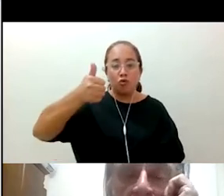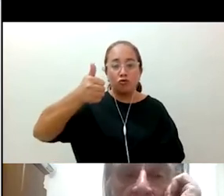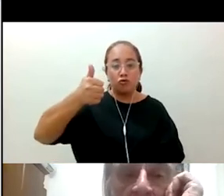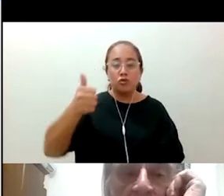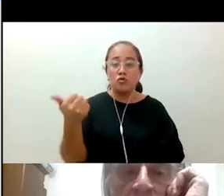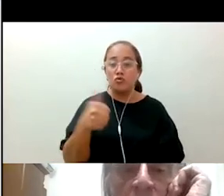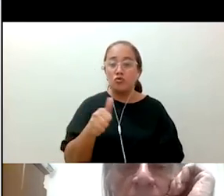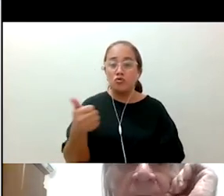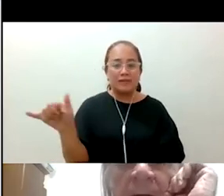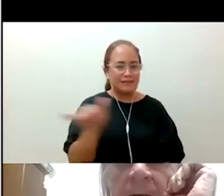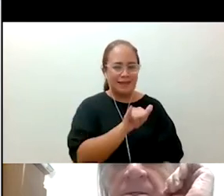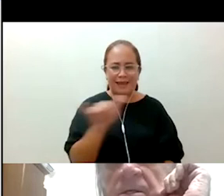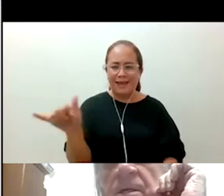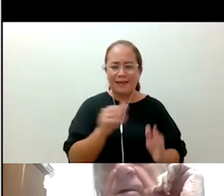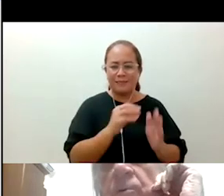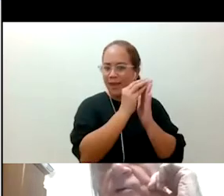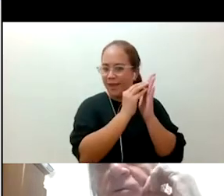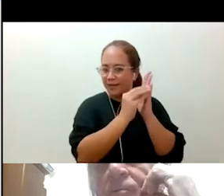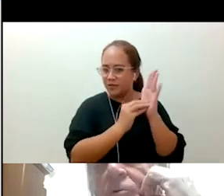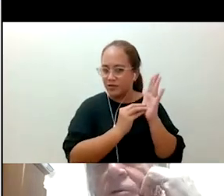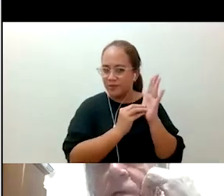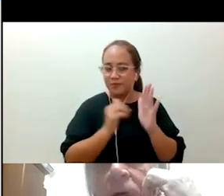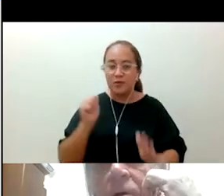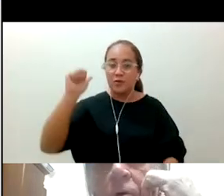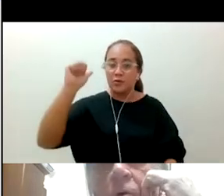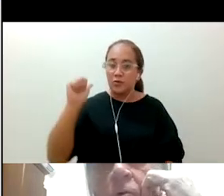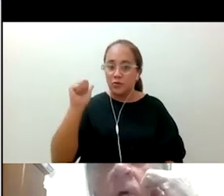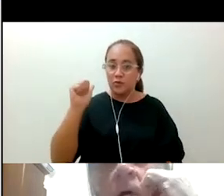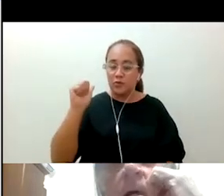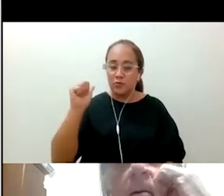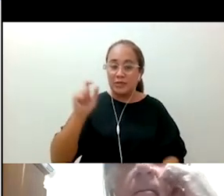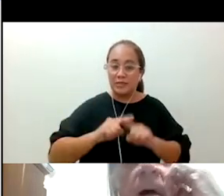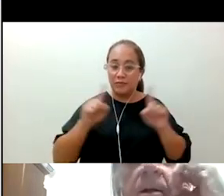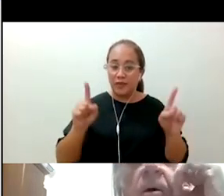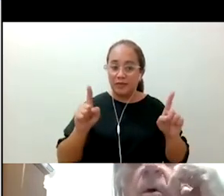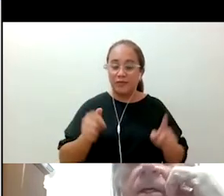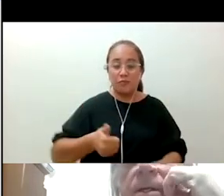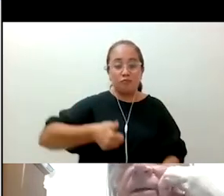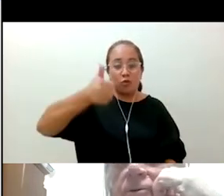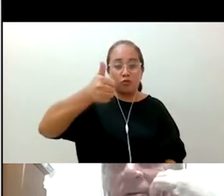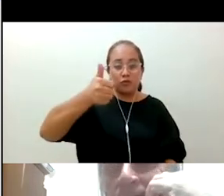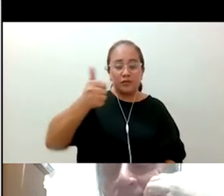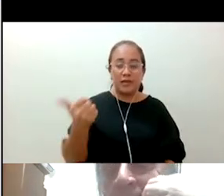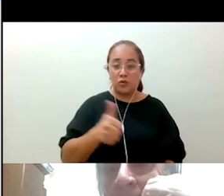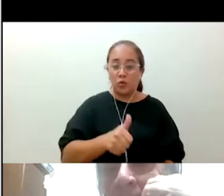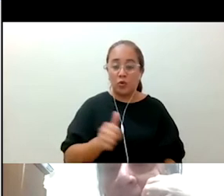shape. Book bag is distinguished from most and who by the